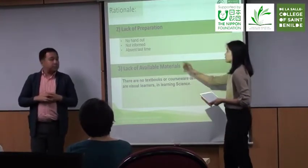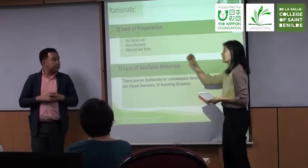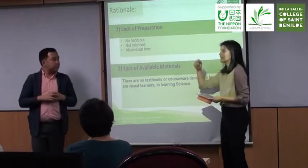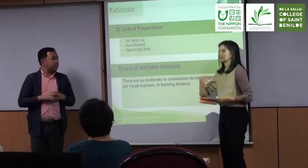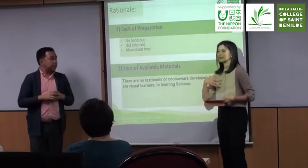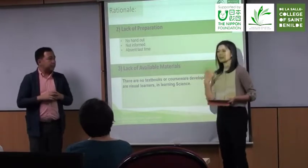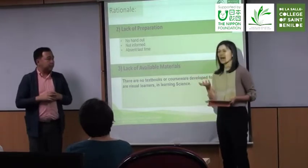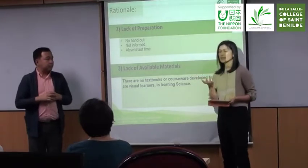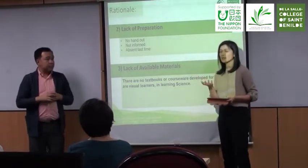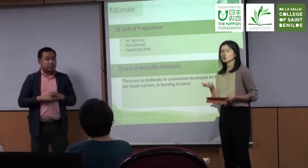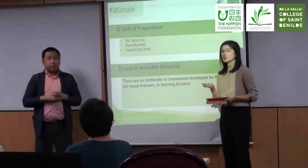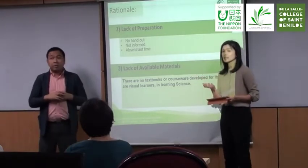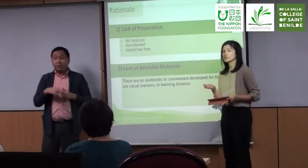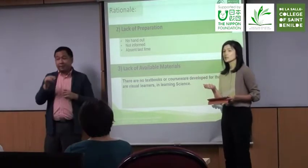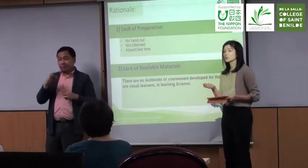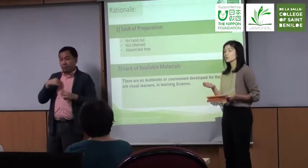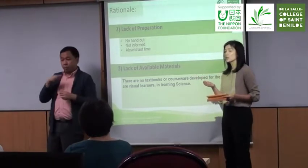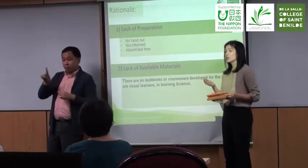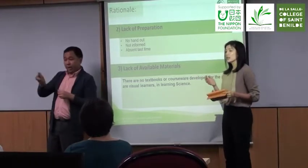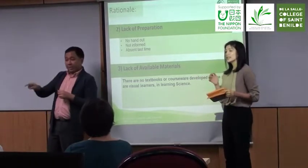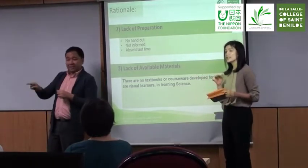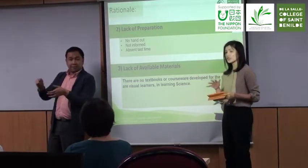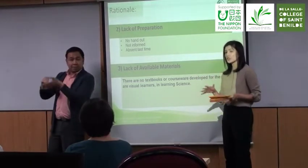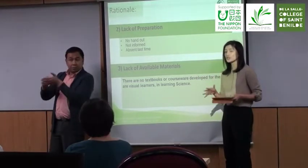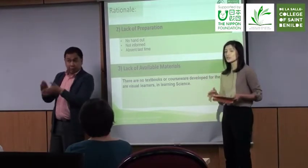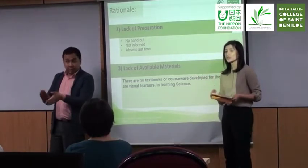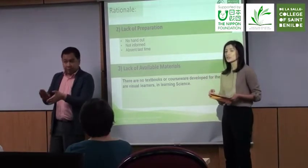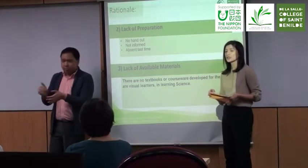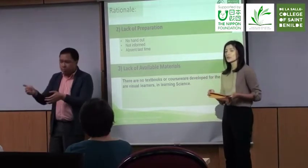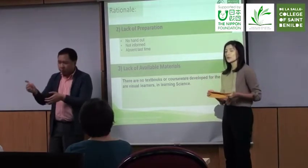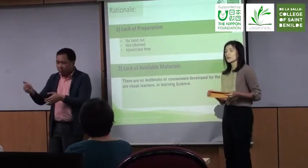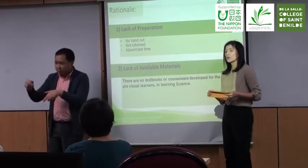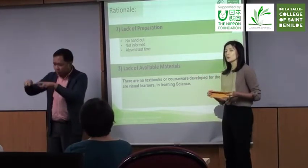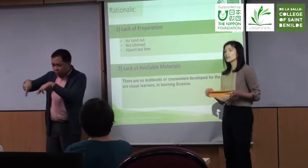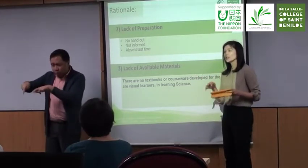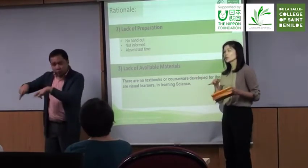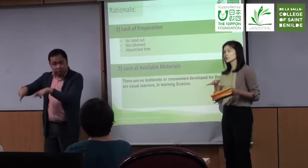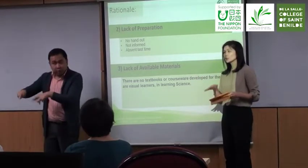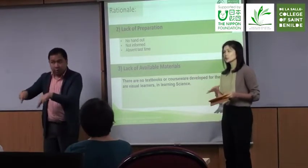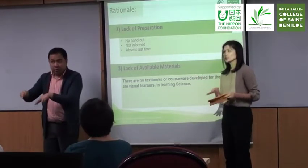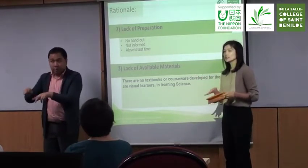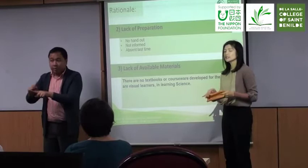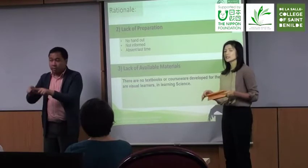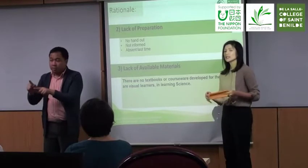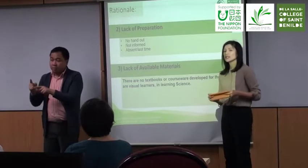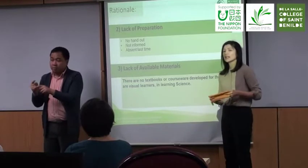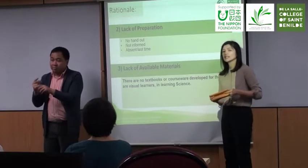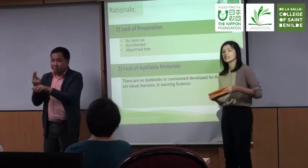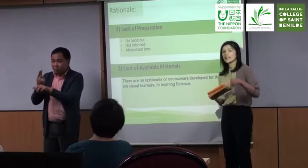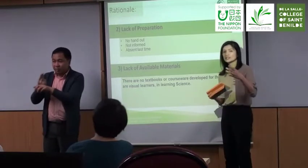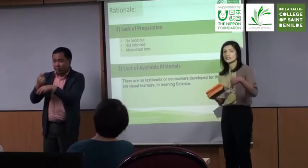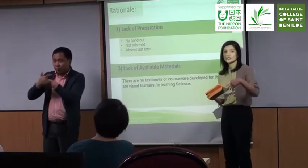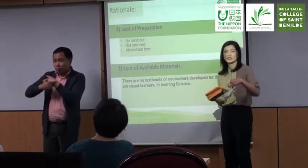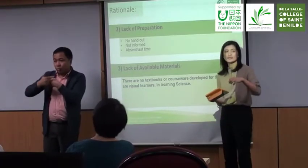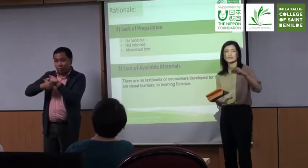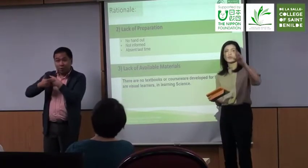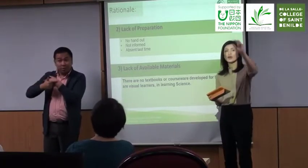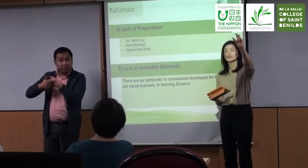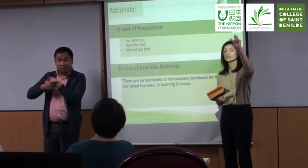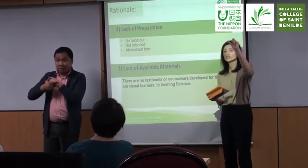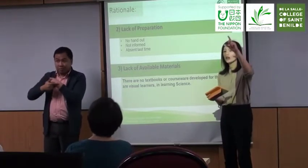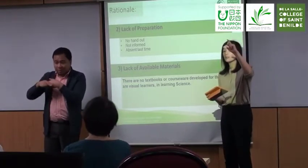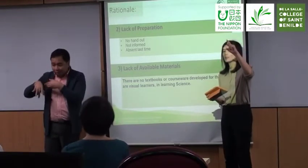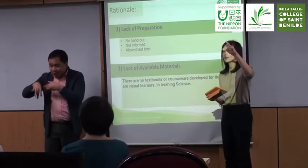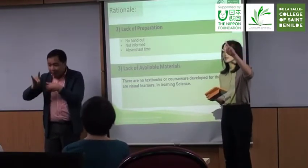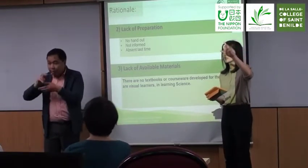And not only that, if I ask my students to research, when they go to Google, when they get the results, the